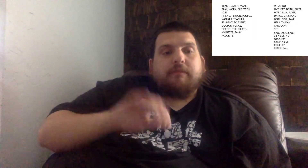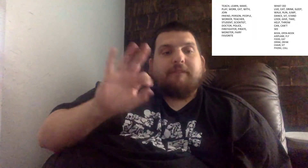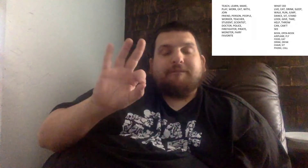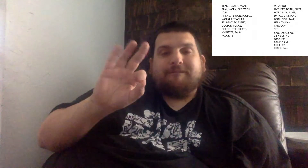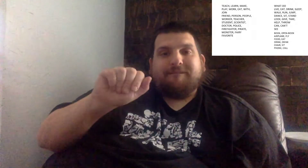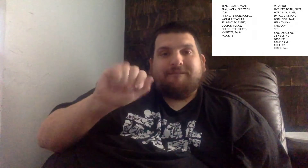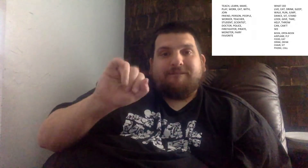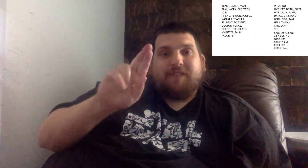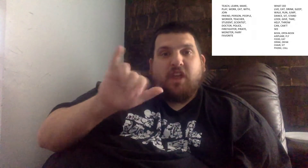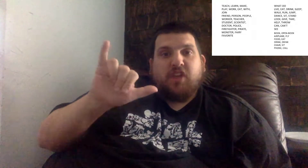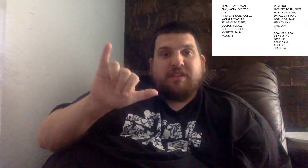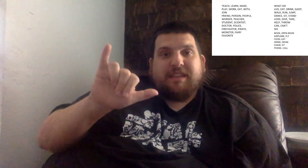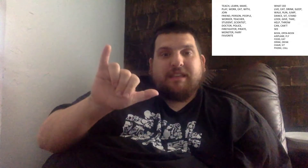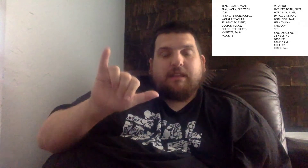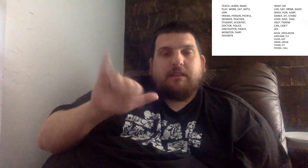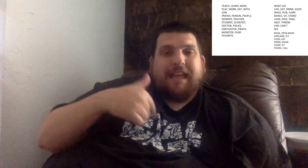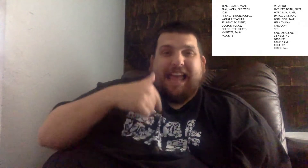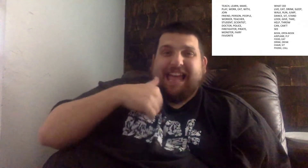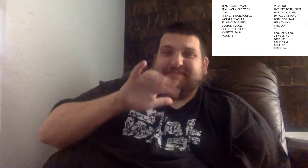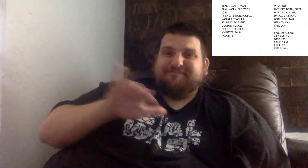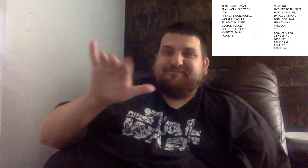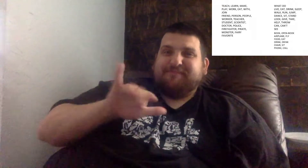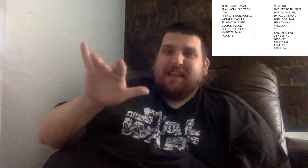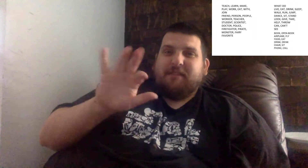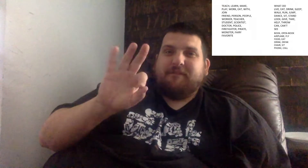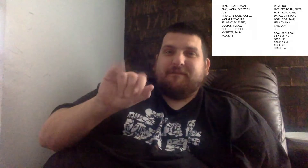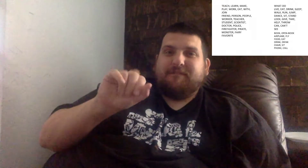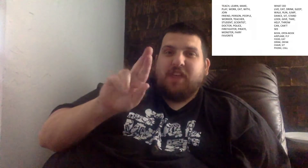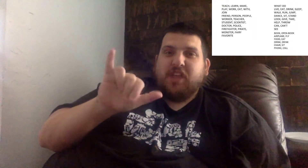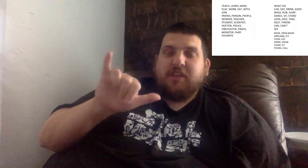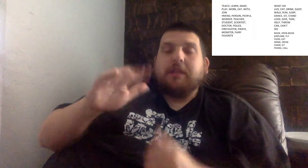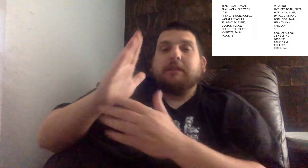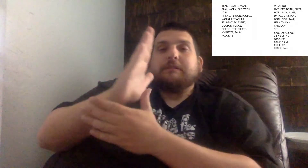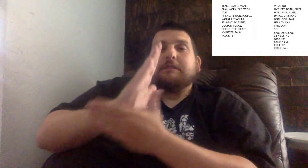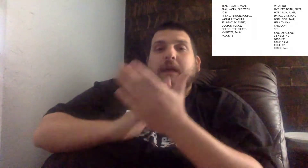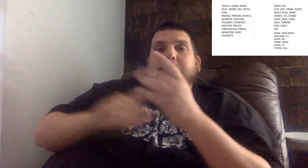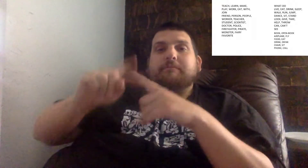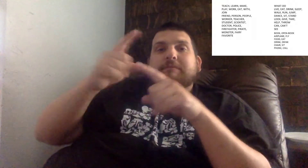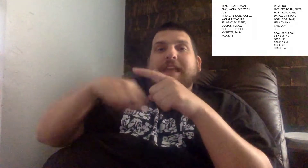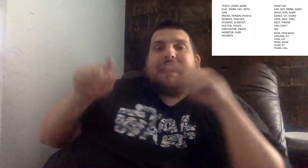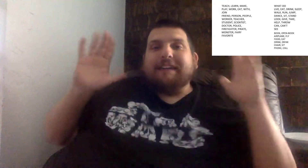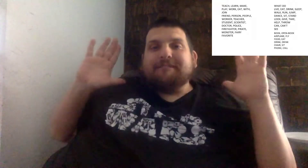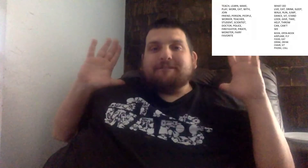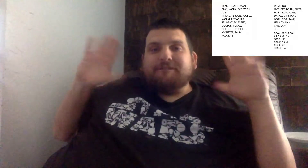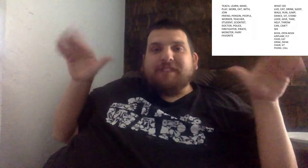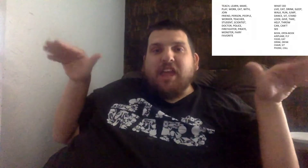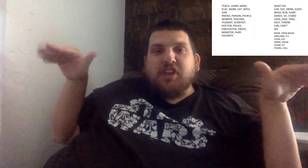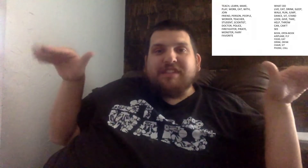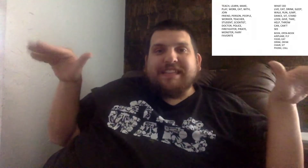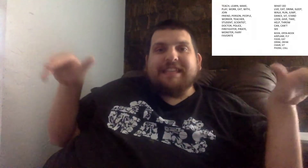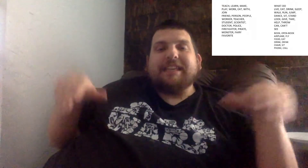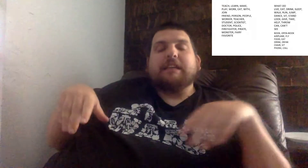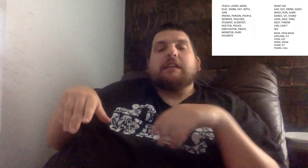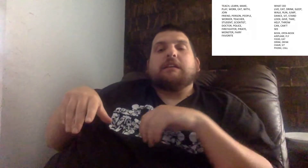favorite, fairy. I fingerspell fairy. Some people sign it like this,